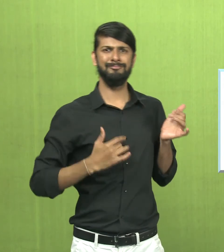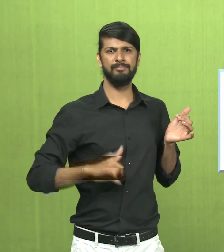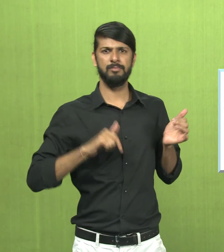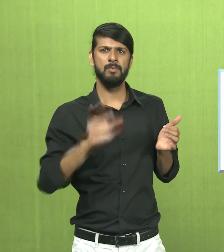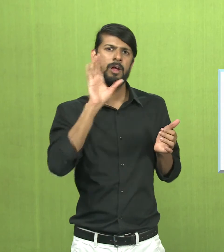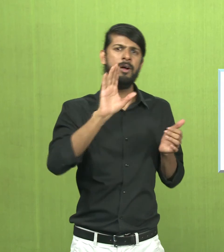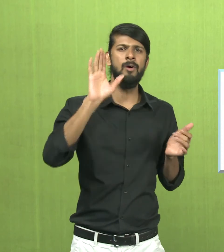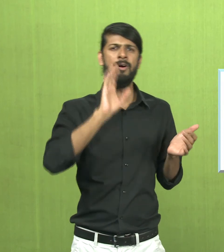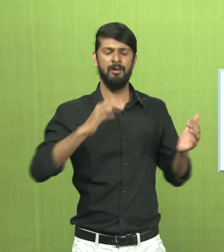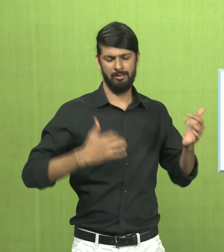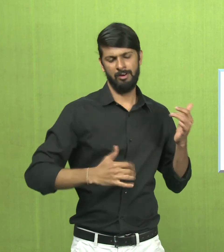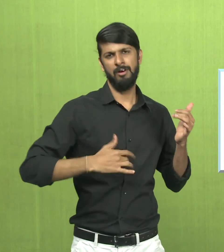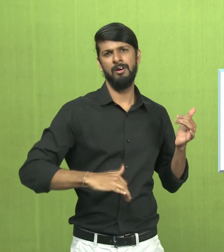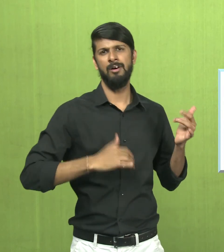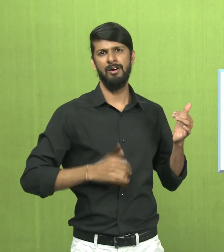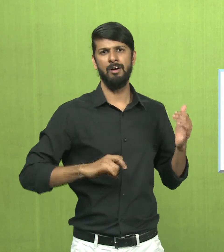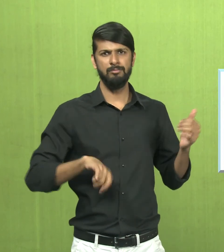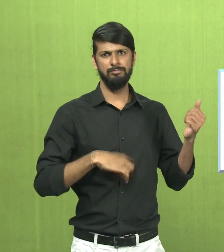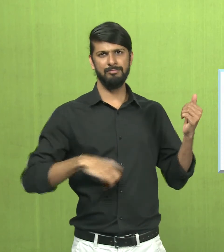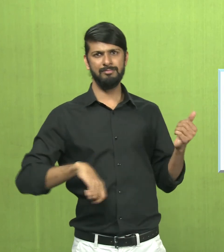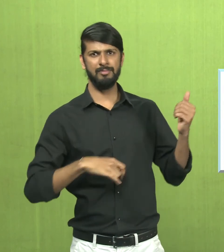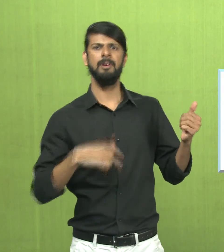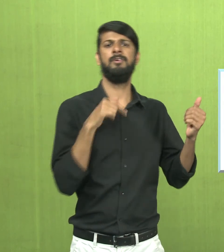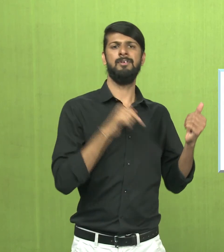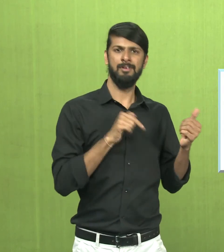Todi Ragini is playing a musical instrument in this painting.